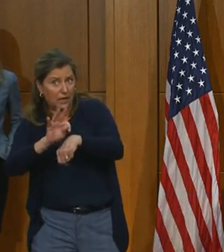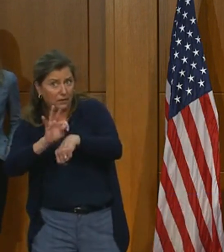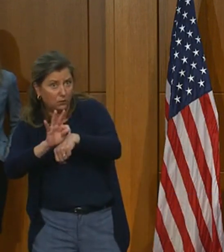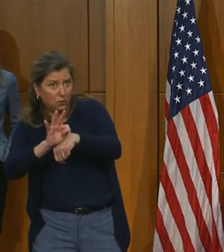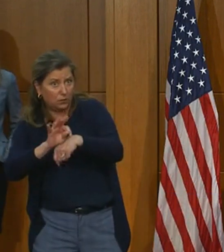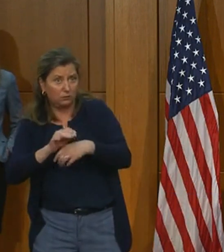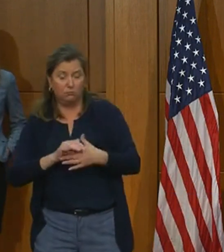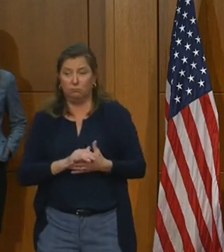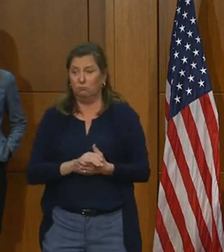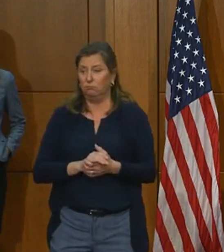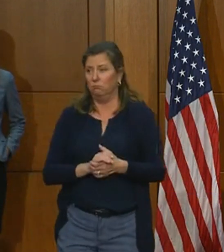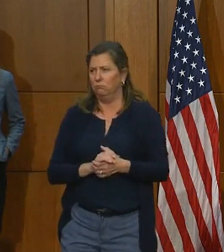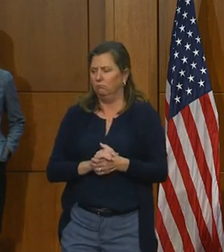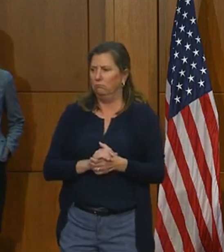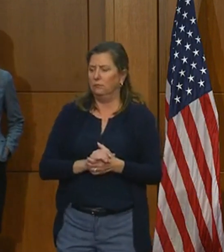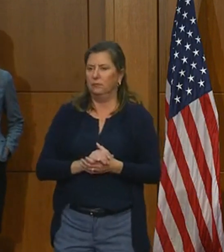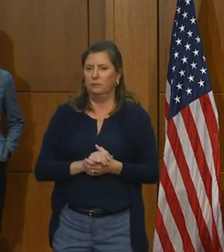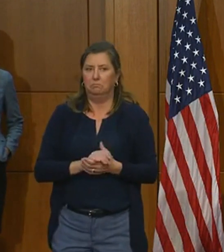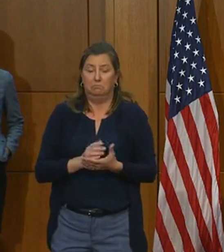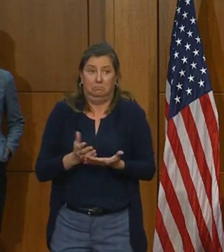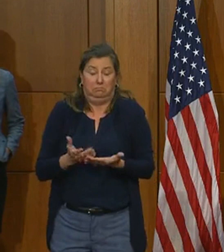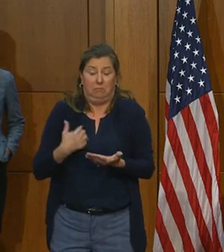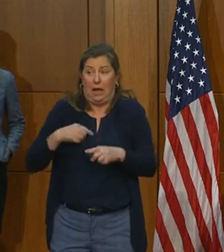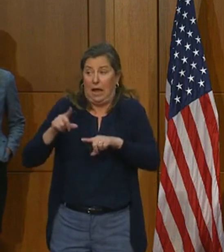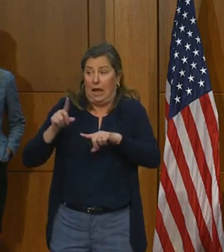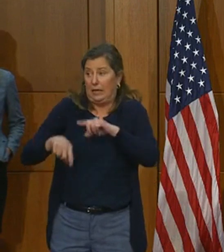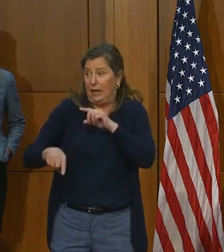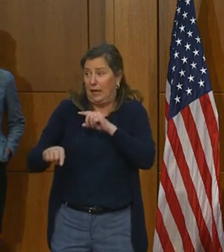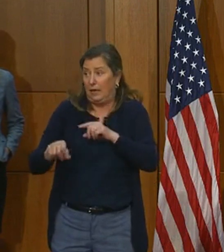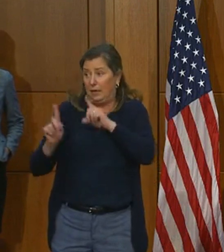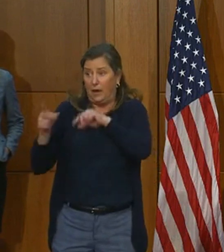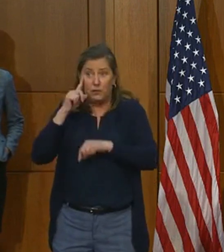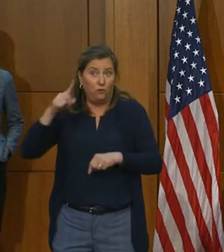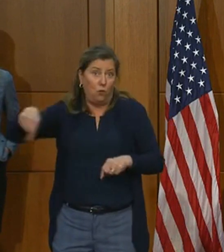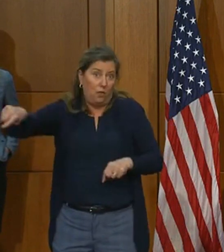force? I can't speak for them, Andre.